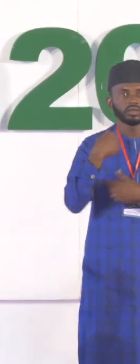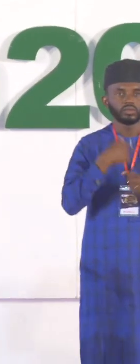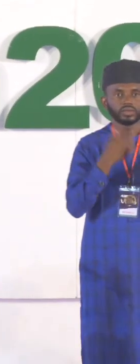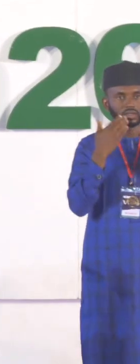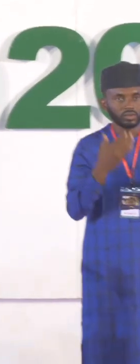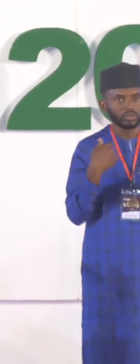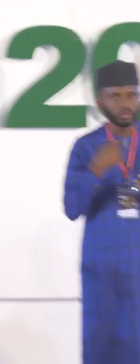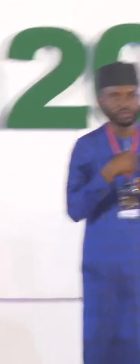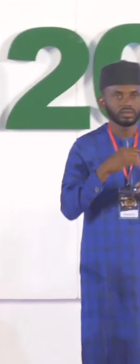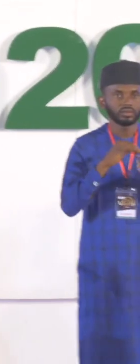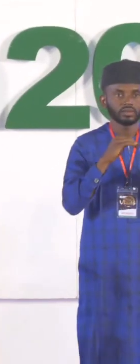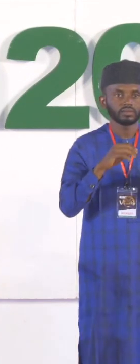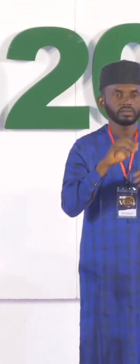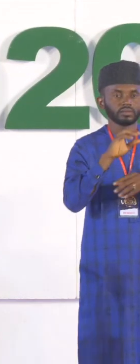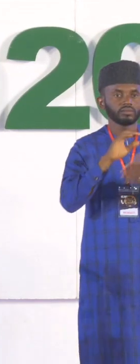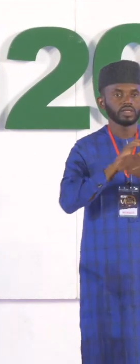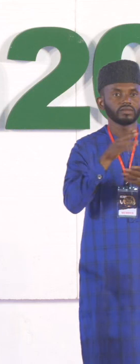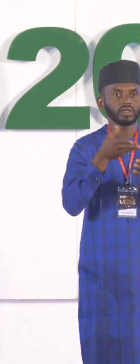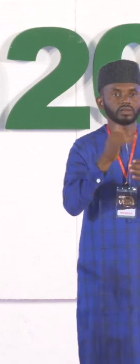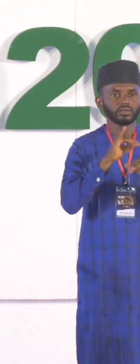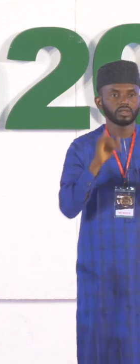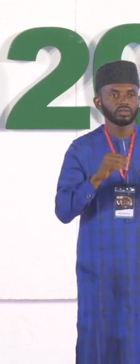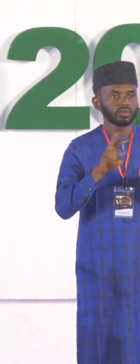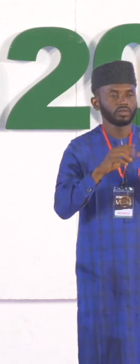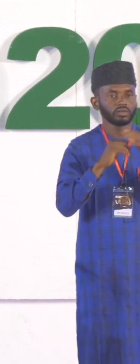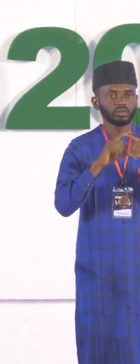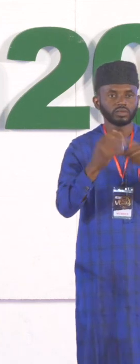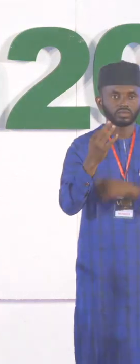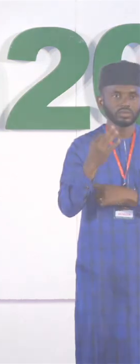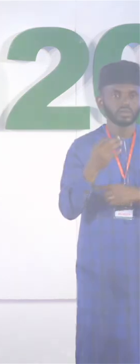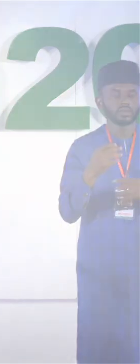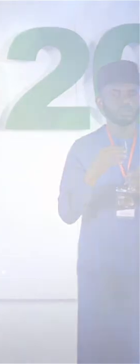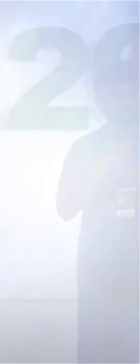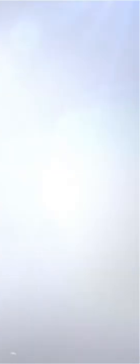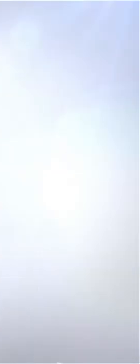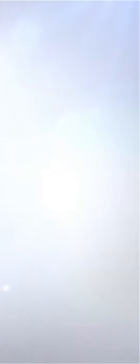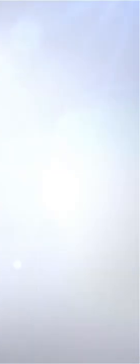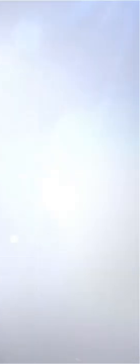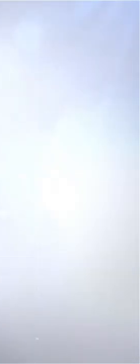Astaghfiruka wa atubu. Assalamu alaikum wa rahmatullahi wa barakatuh.